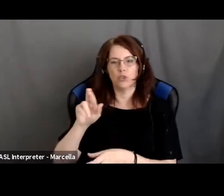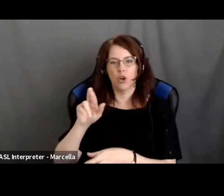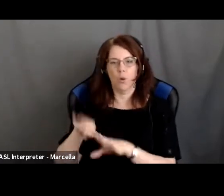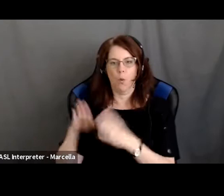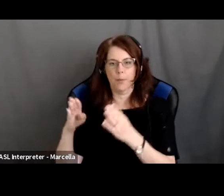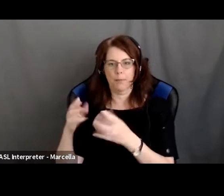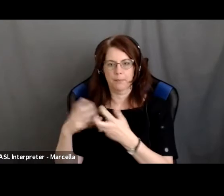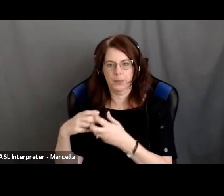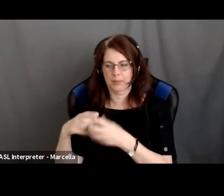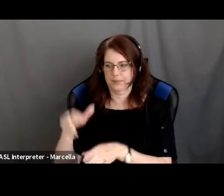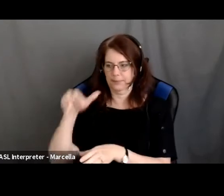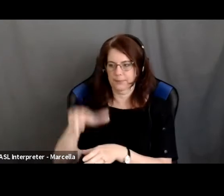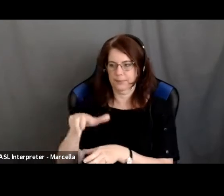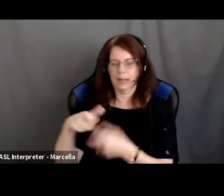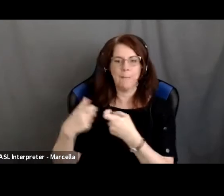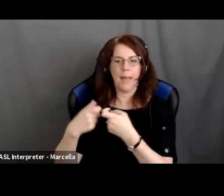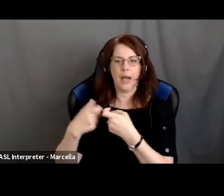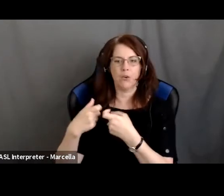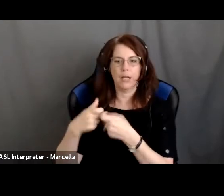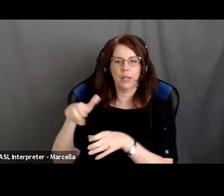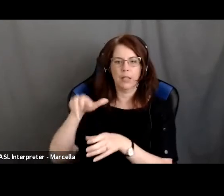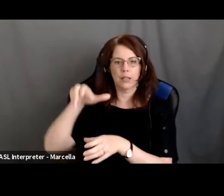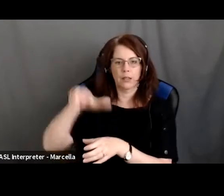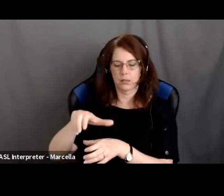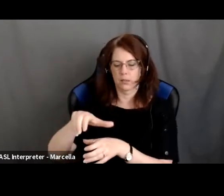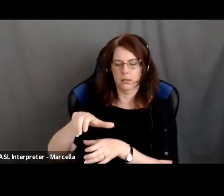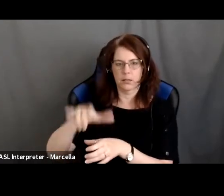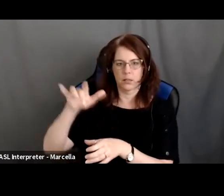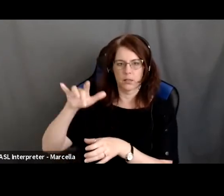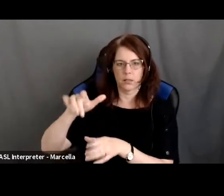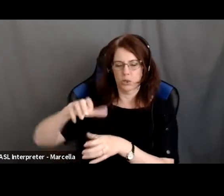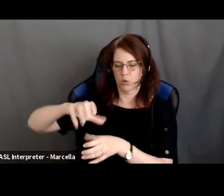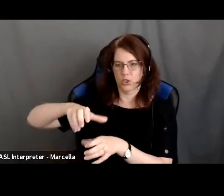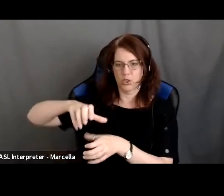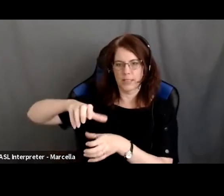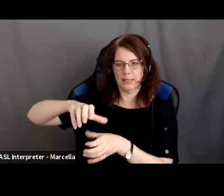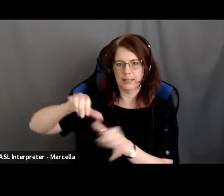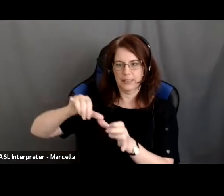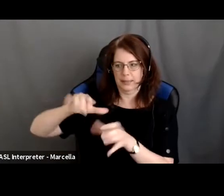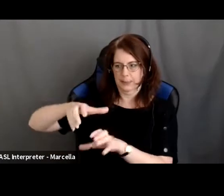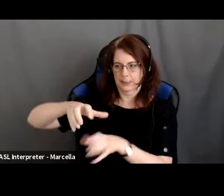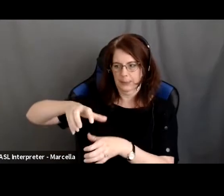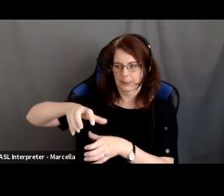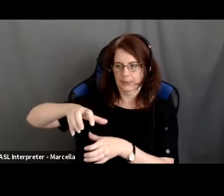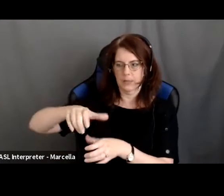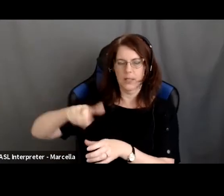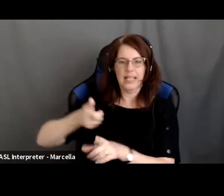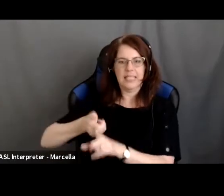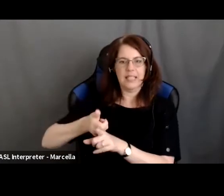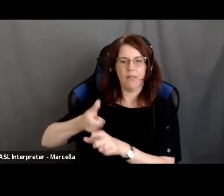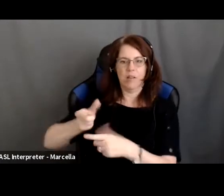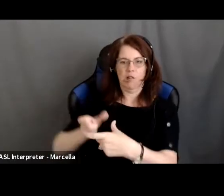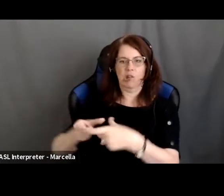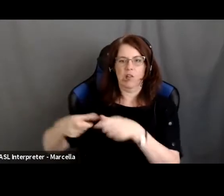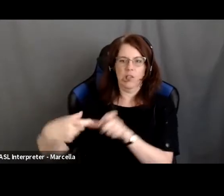this is a battery-powered device where you set it over top of the jar, you adjust that grip, and then it will